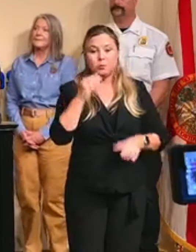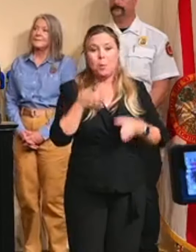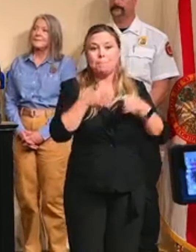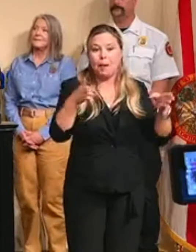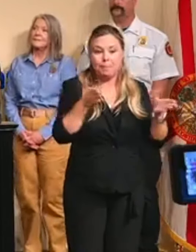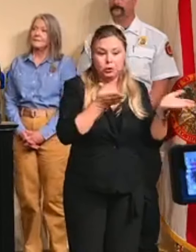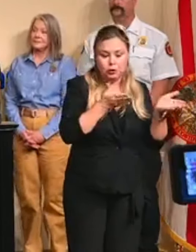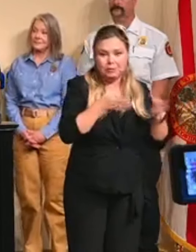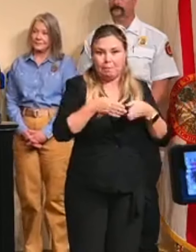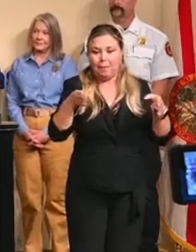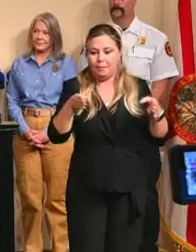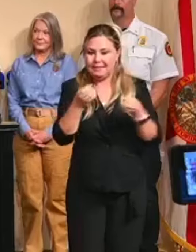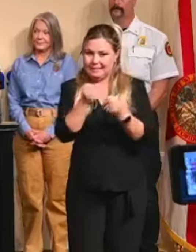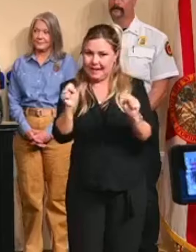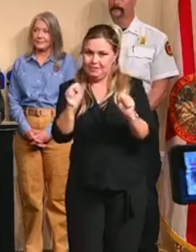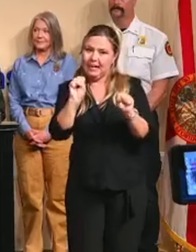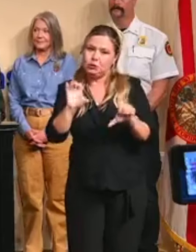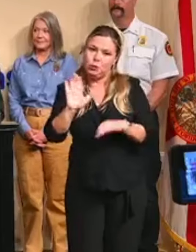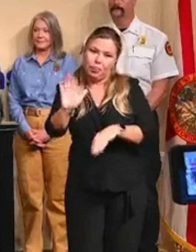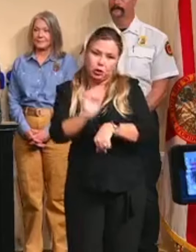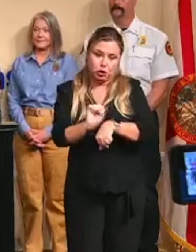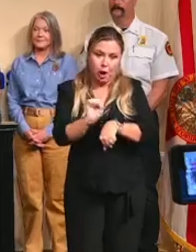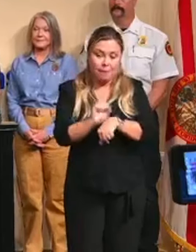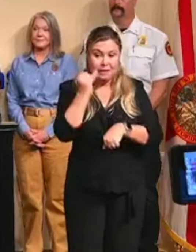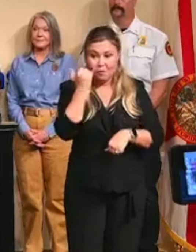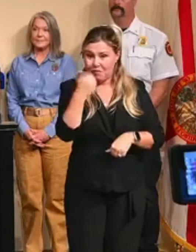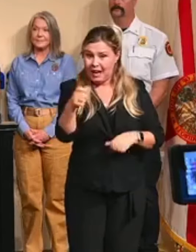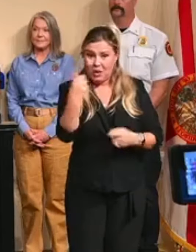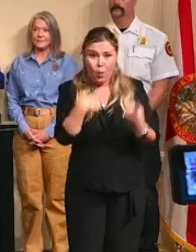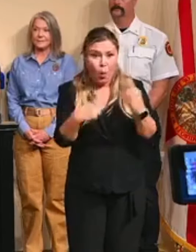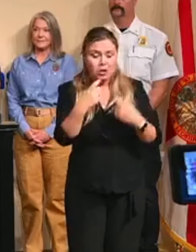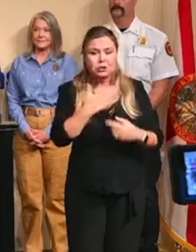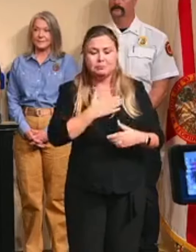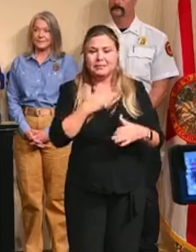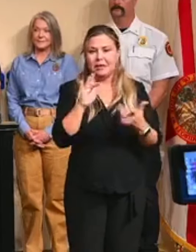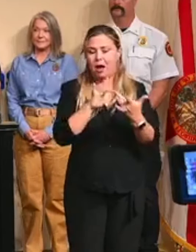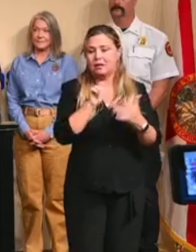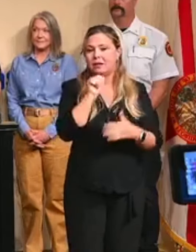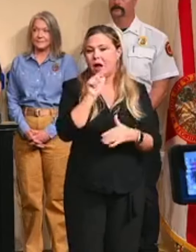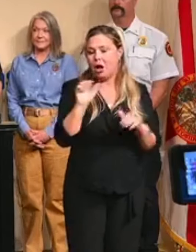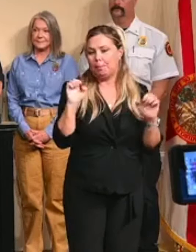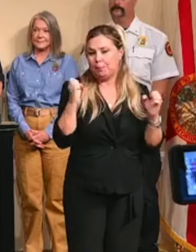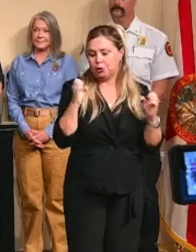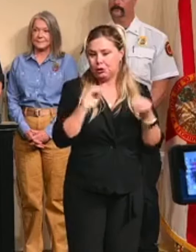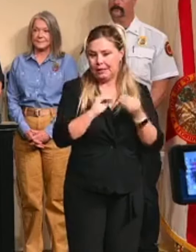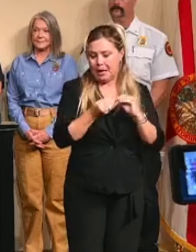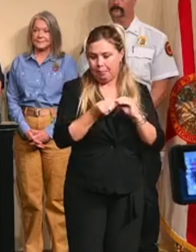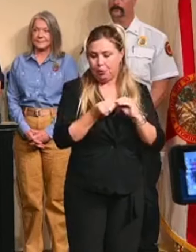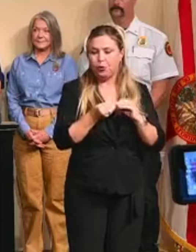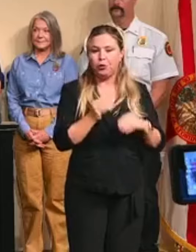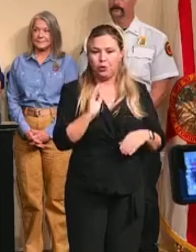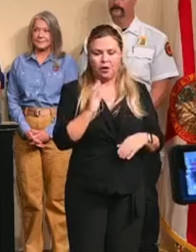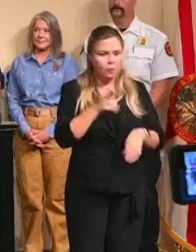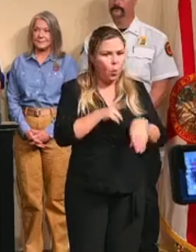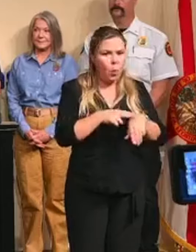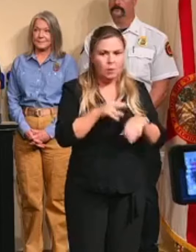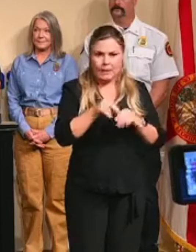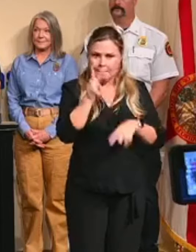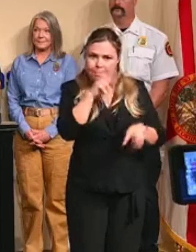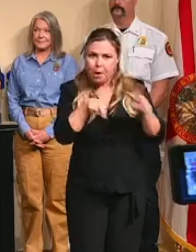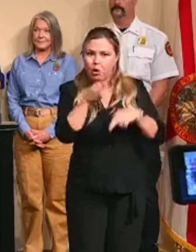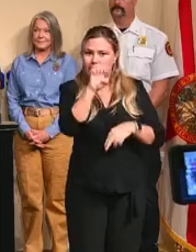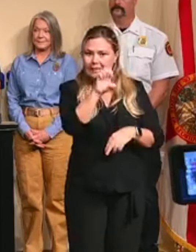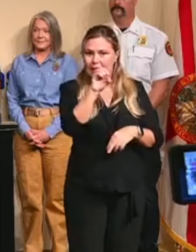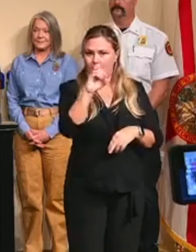public safety can do their job. With that being said, if you have any questions, contact the non-emergency number at the St. Johns County Sheriff's Office, of course, and monitor the